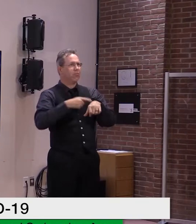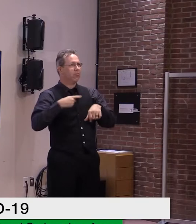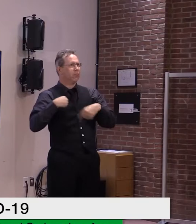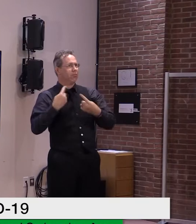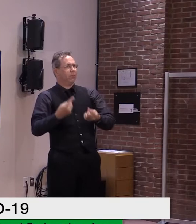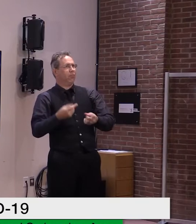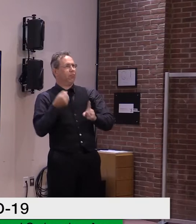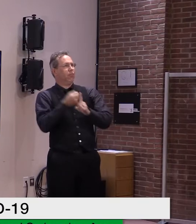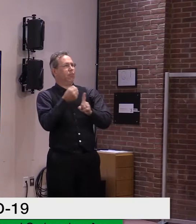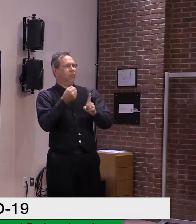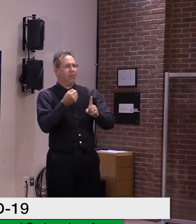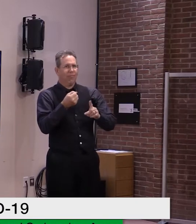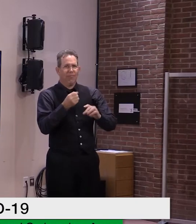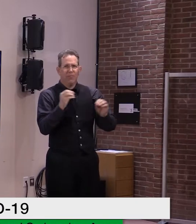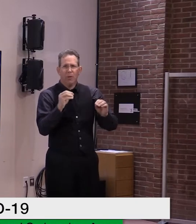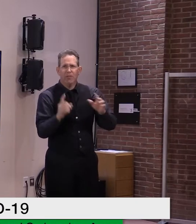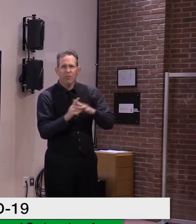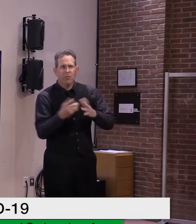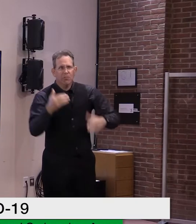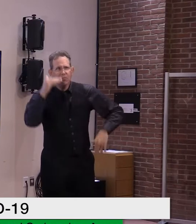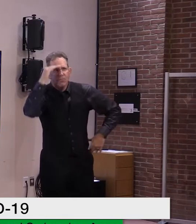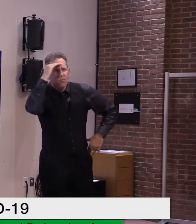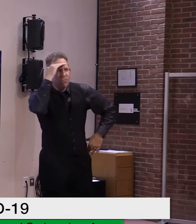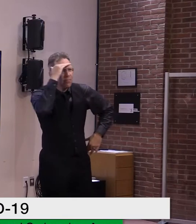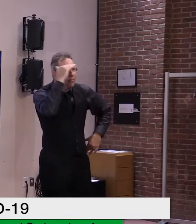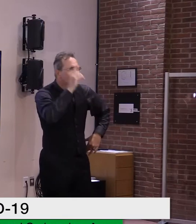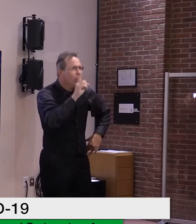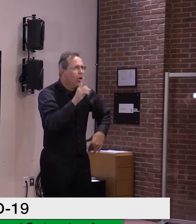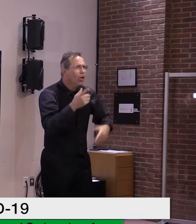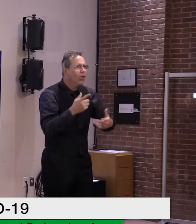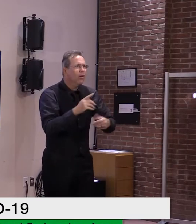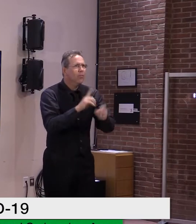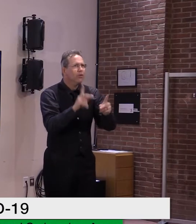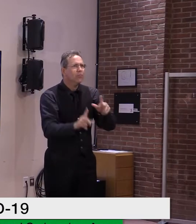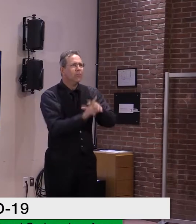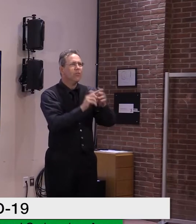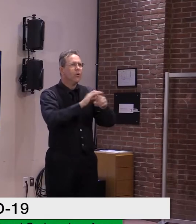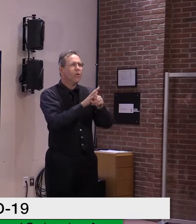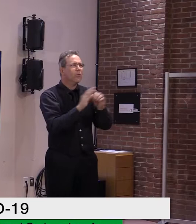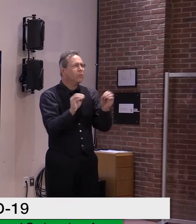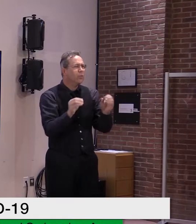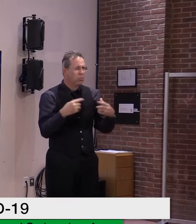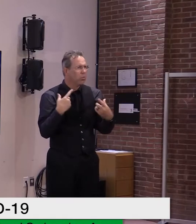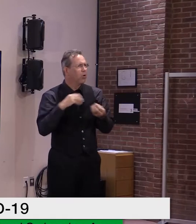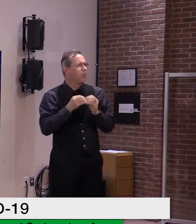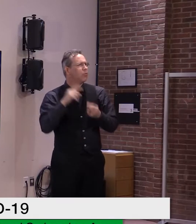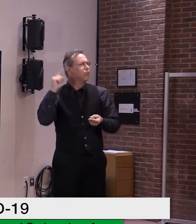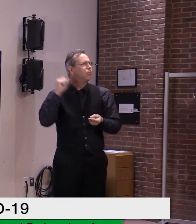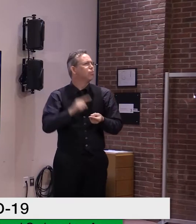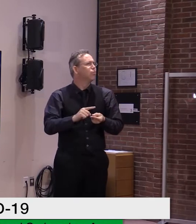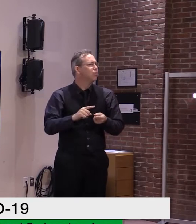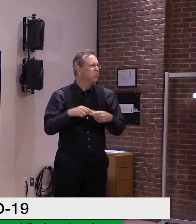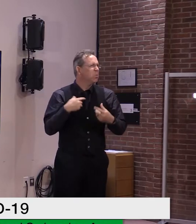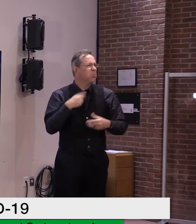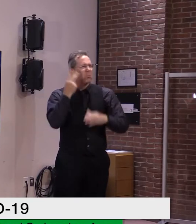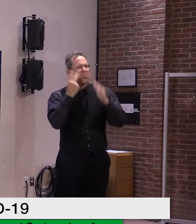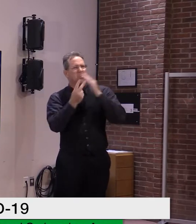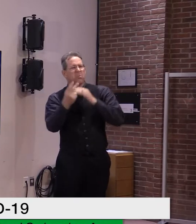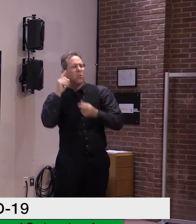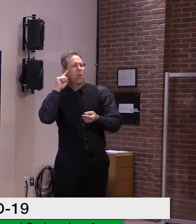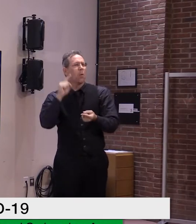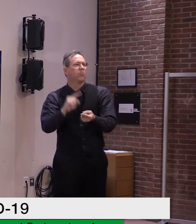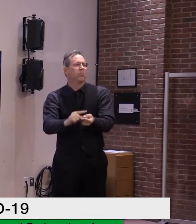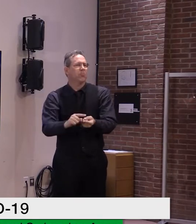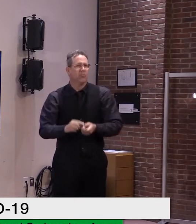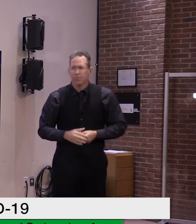8 months. And we forecast that hospitalization rates will remain low for the foreseeable future. Further, we now